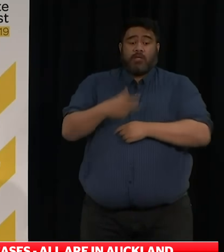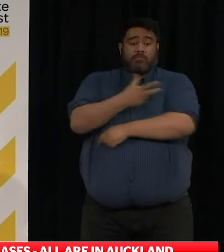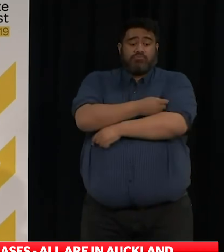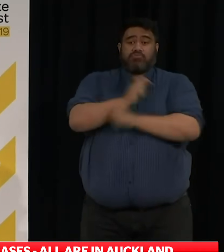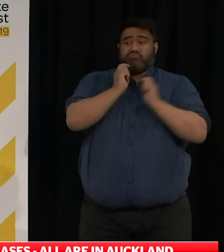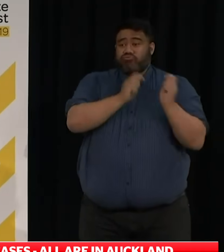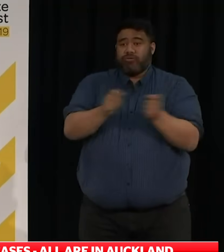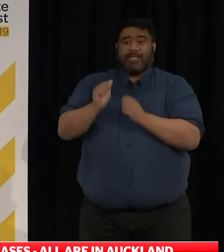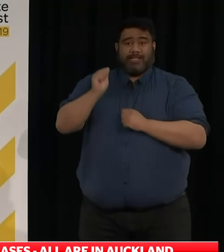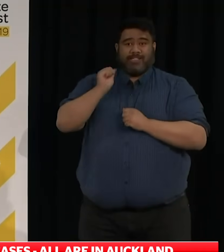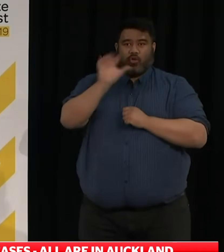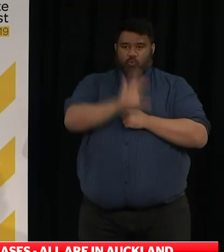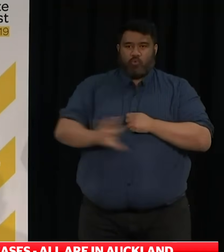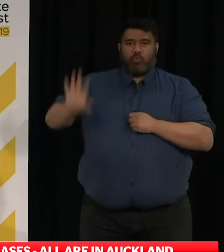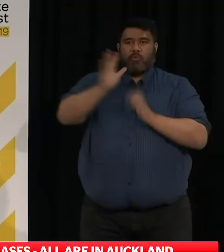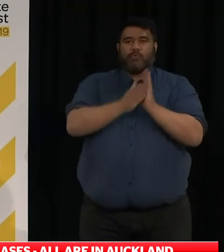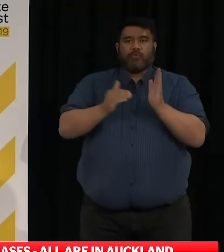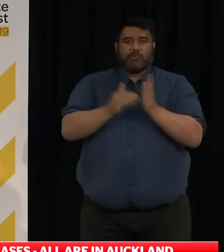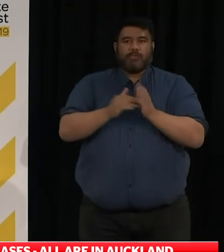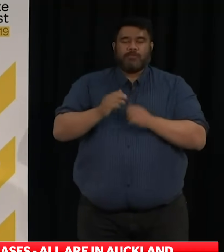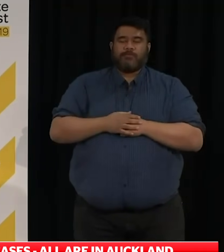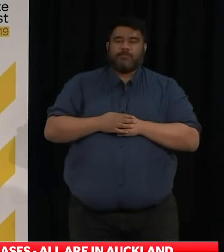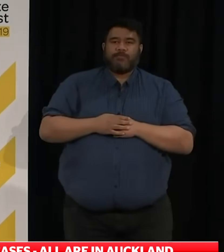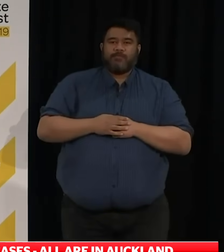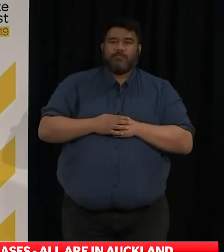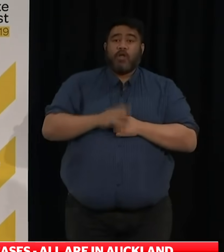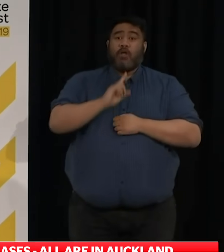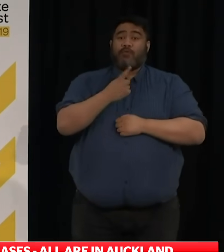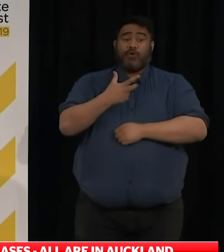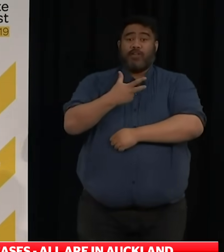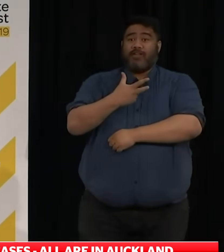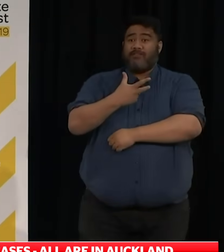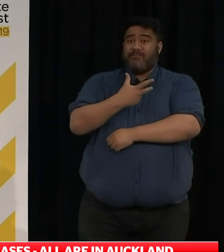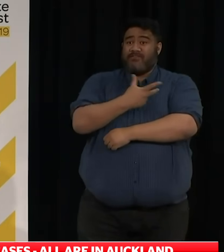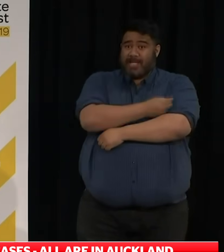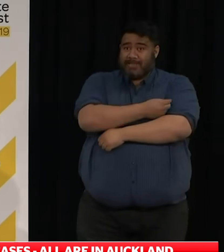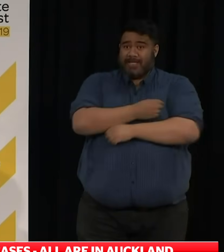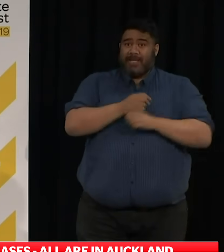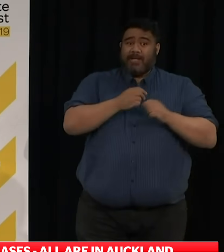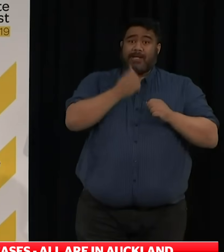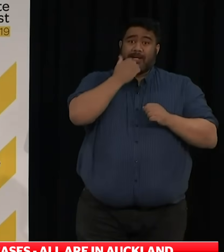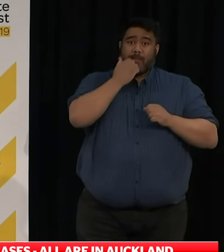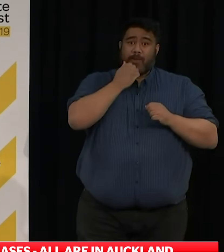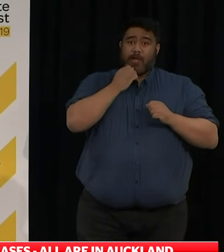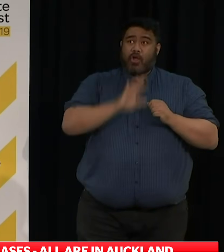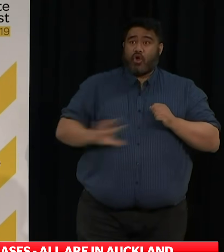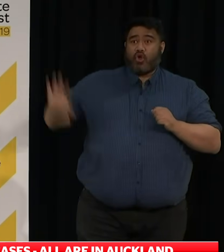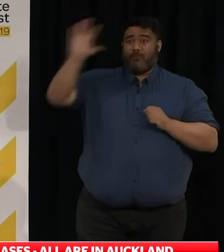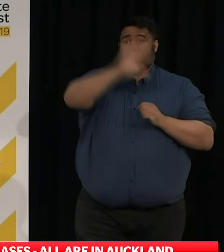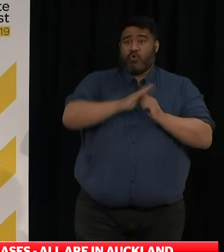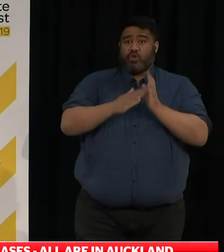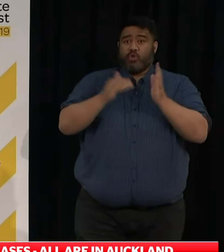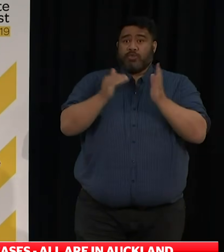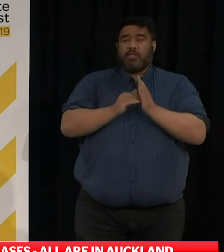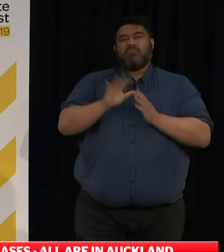country yesterday. And I do know that there's huge interest in the number of first doses and the way we're tracking there. Nationally, we have now